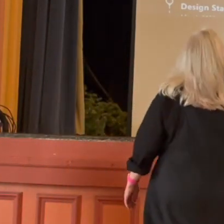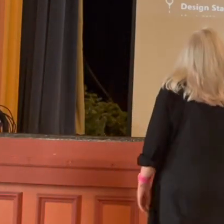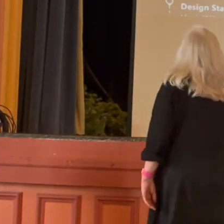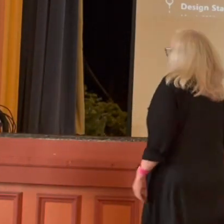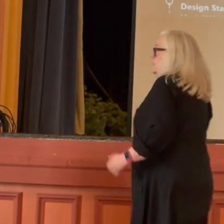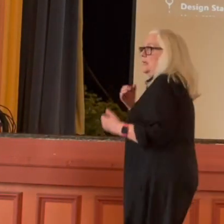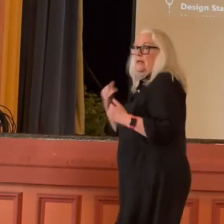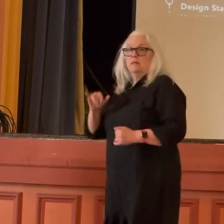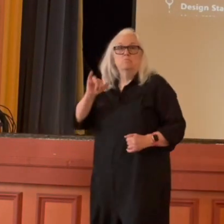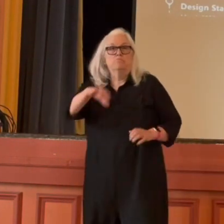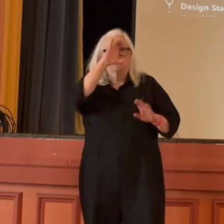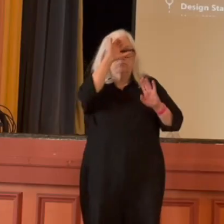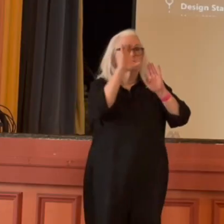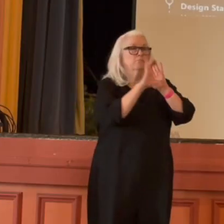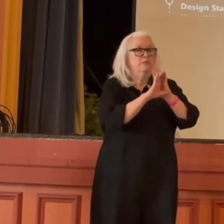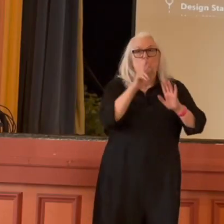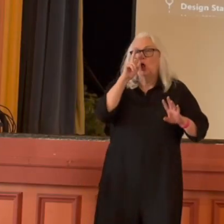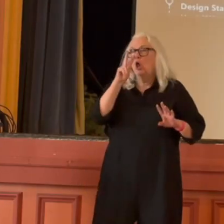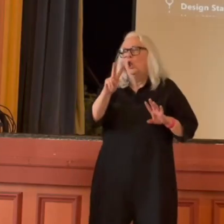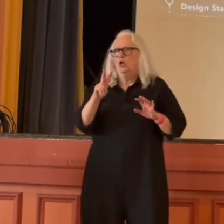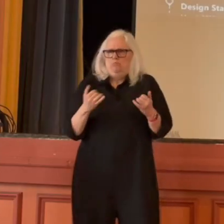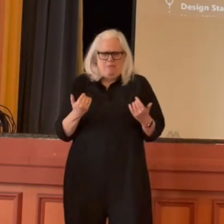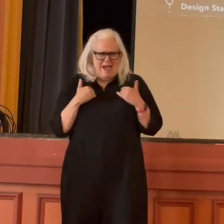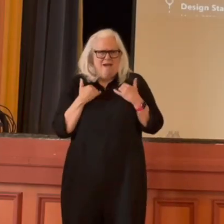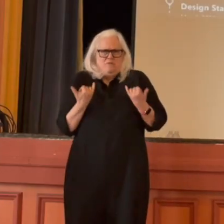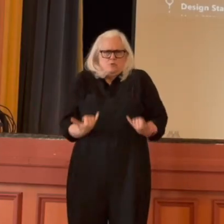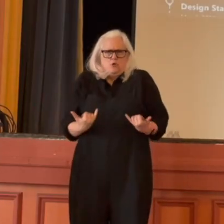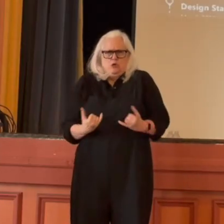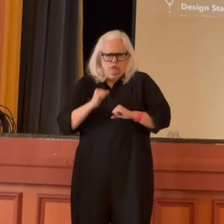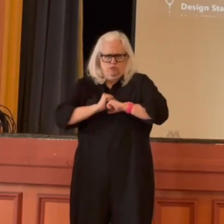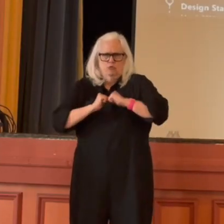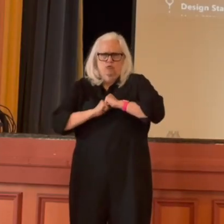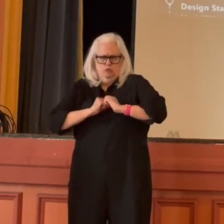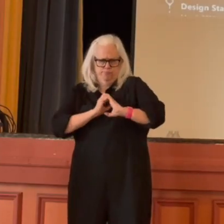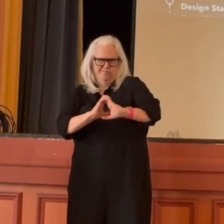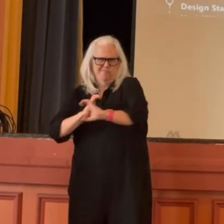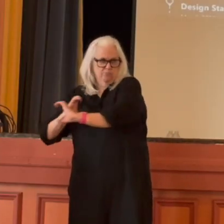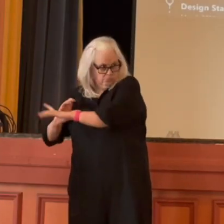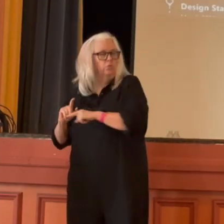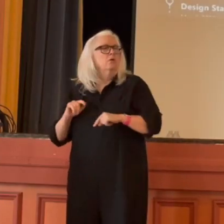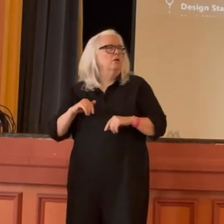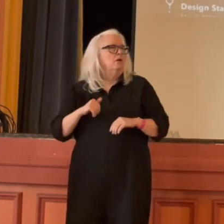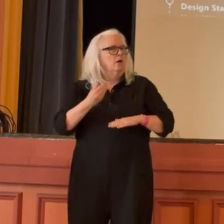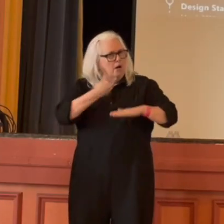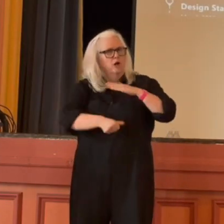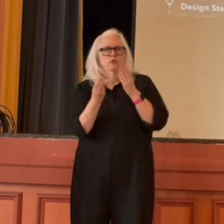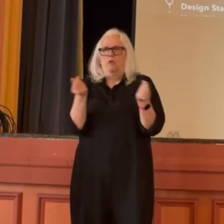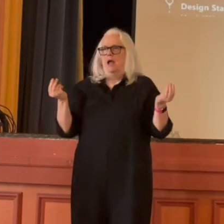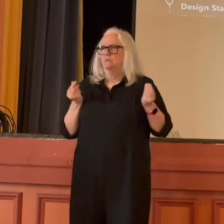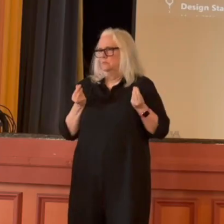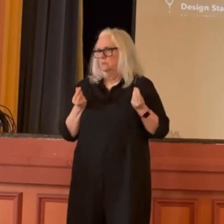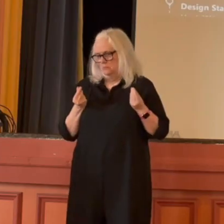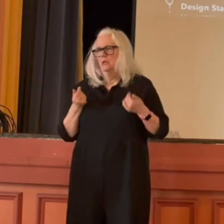and modifying them to make them real time and allowing